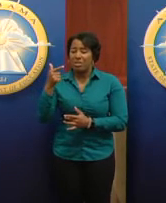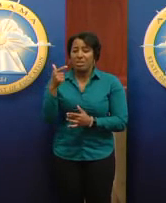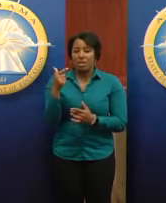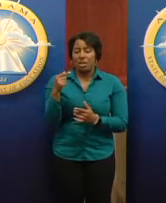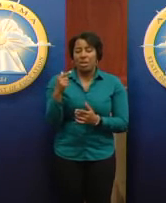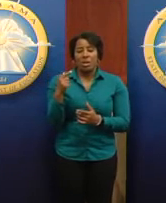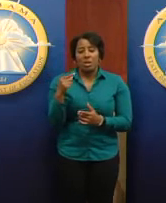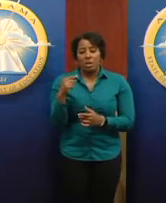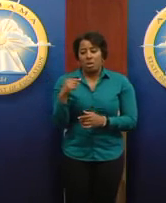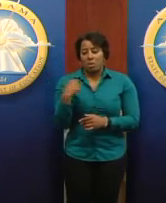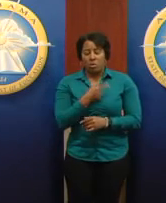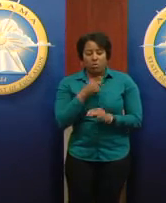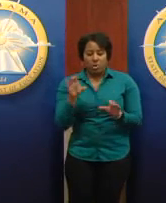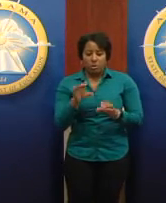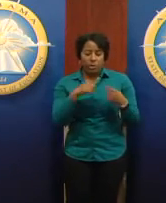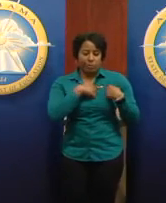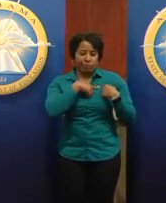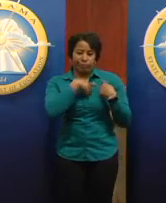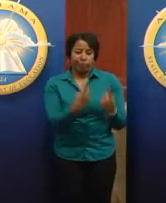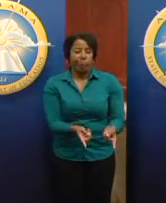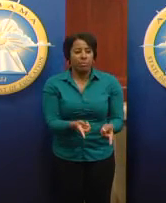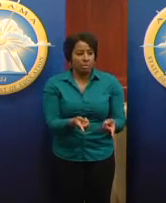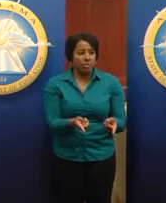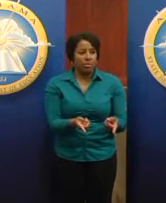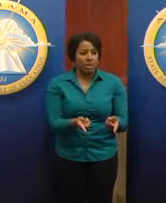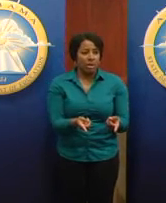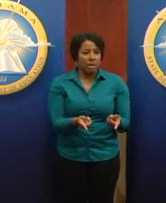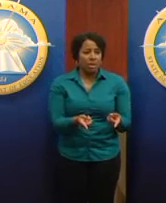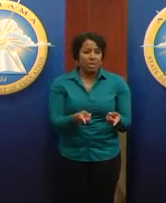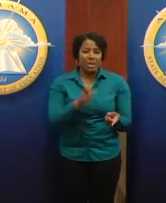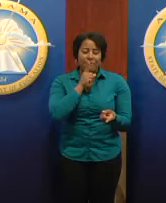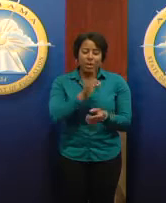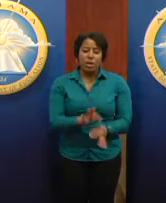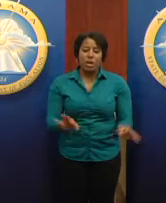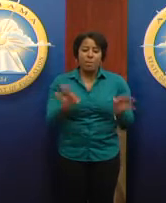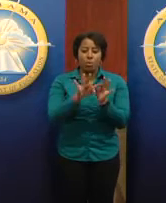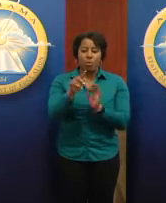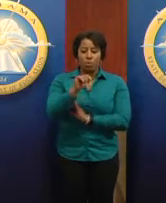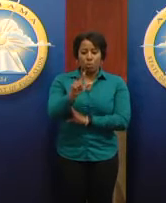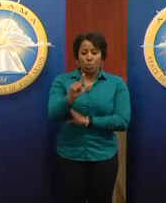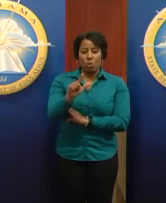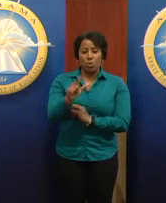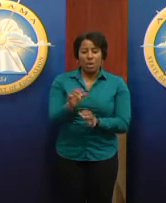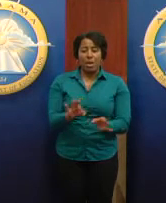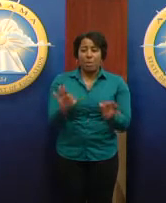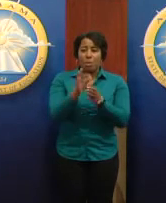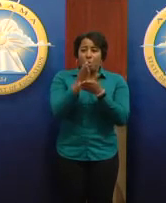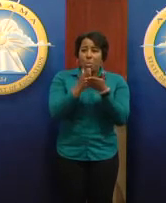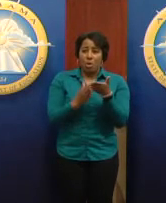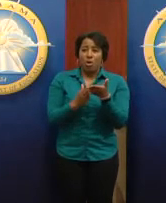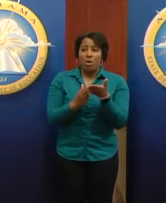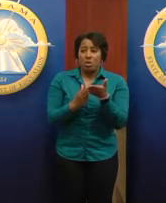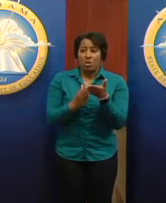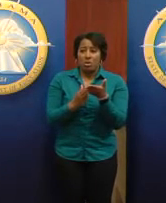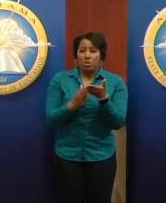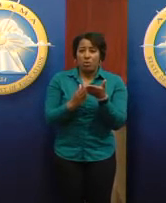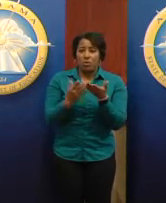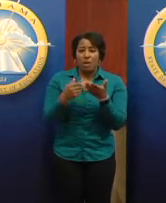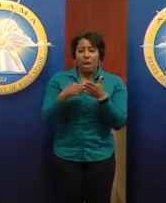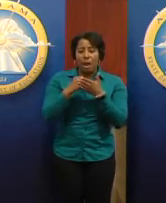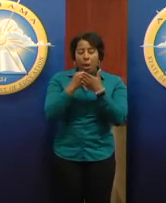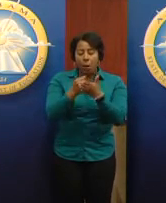done almost forever. It is a major tool of public health for containing any type of outbreak